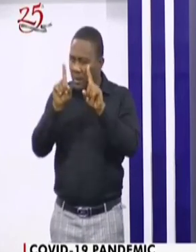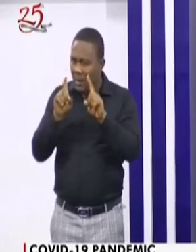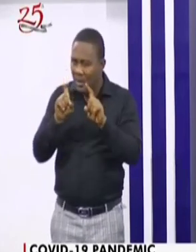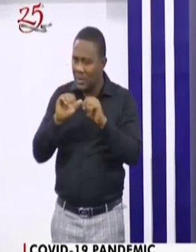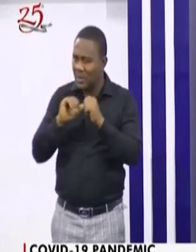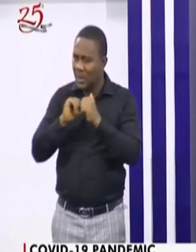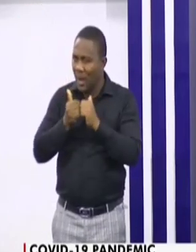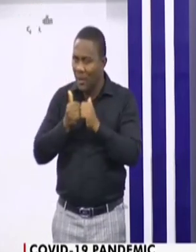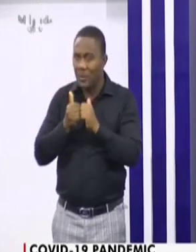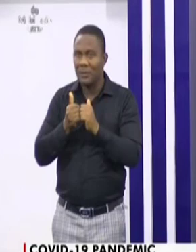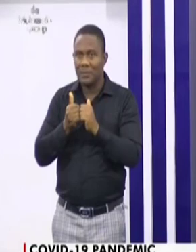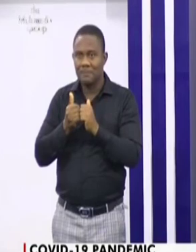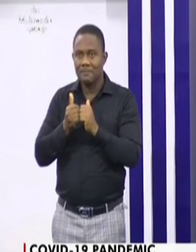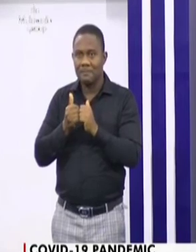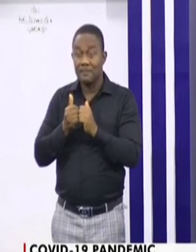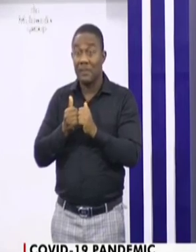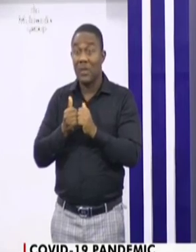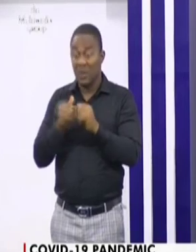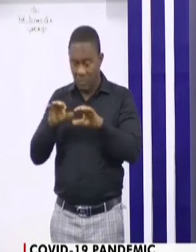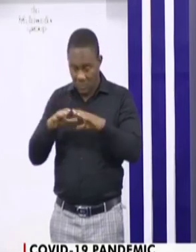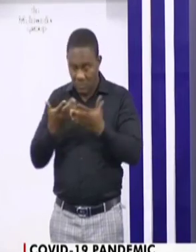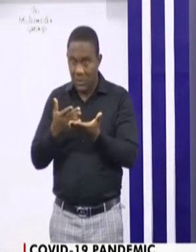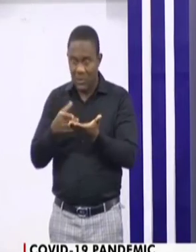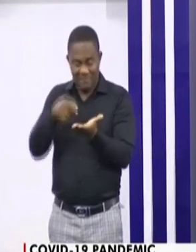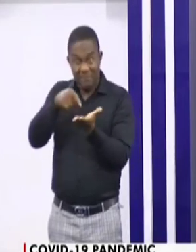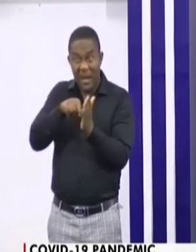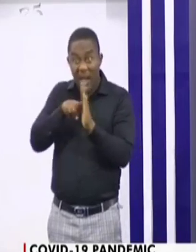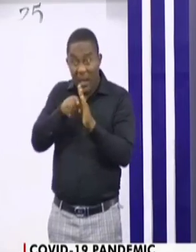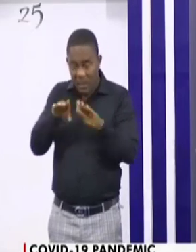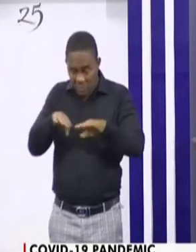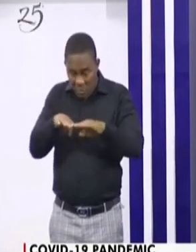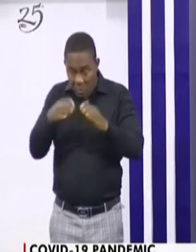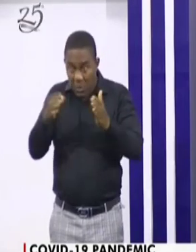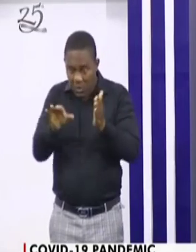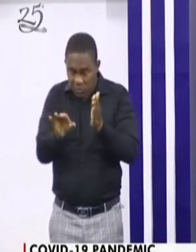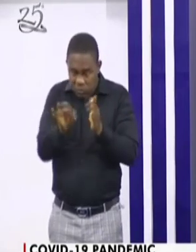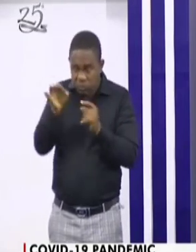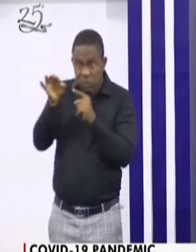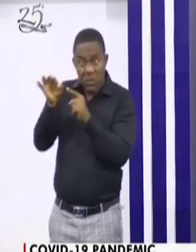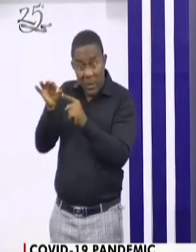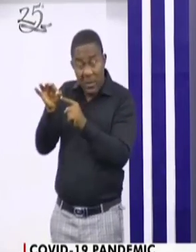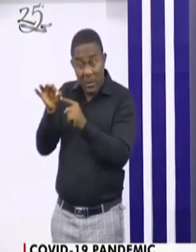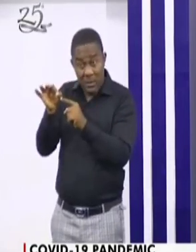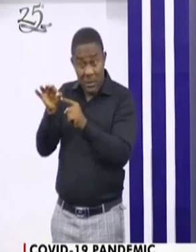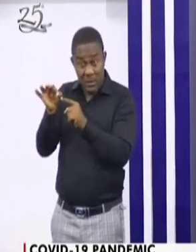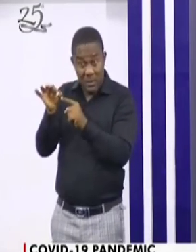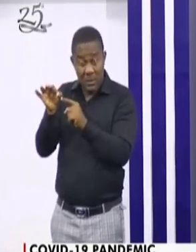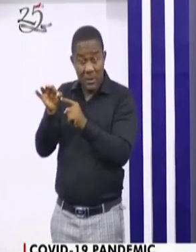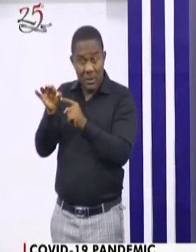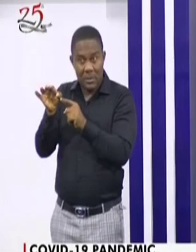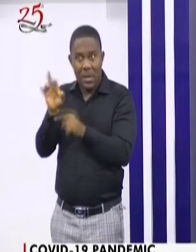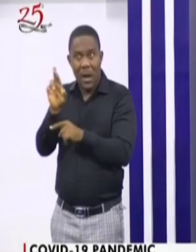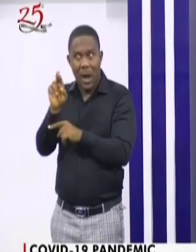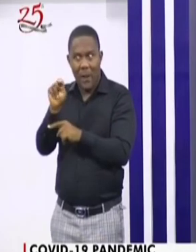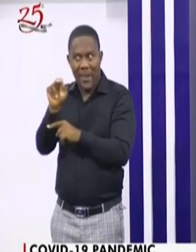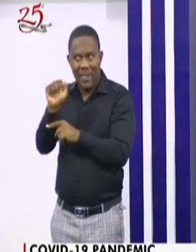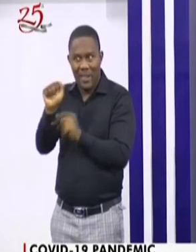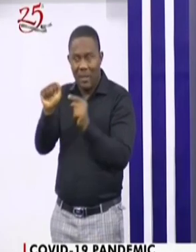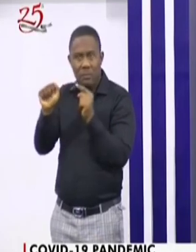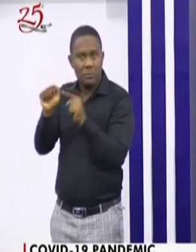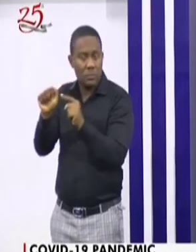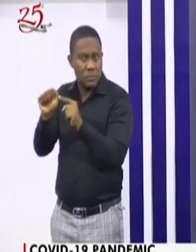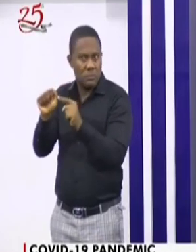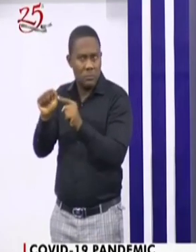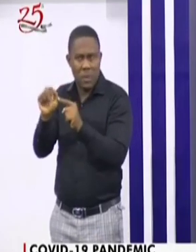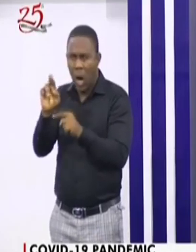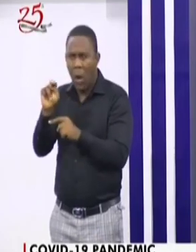actually extract the inner component of the virus, and it's called ribonucleic acid. Now, how do we collect the sample,